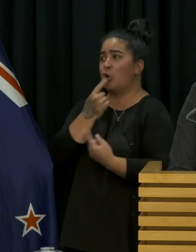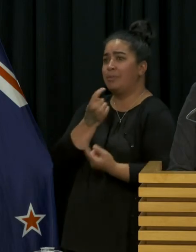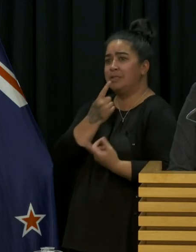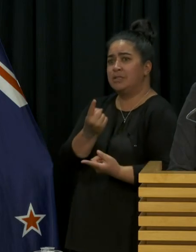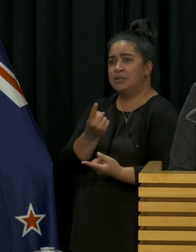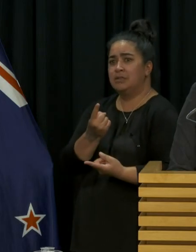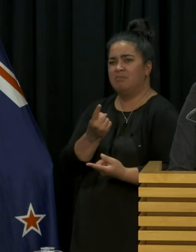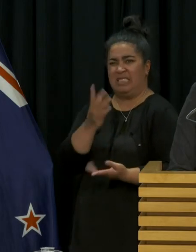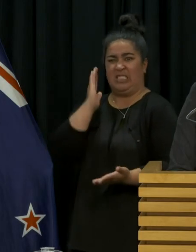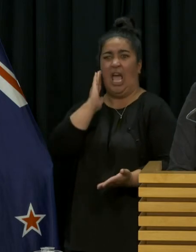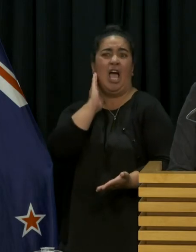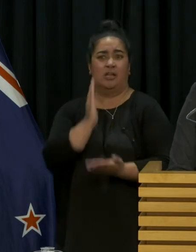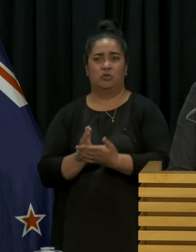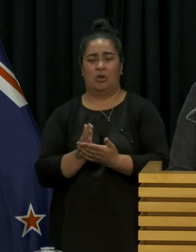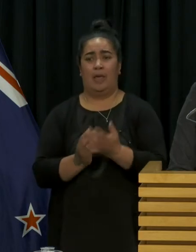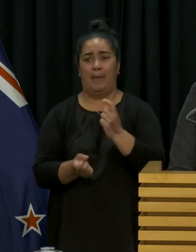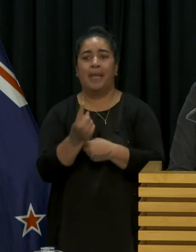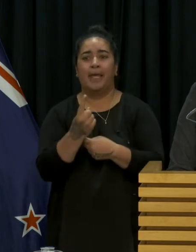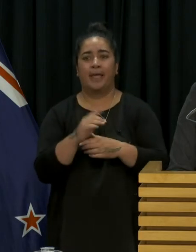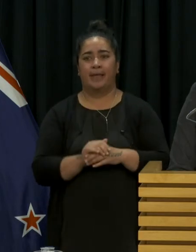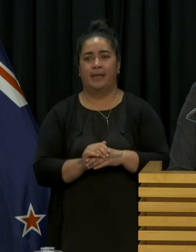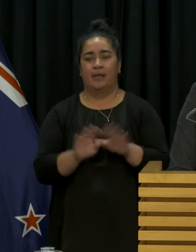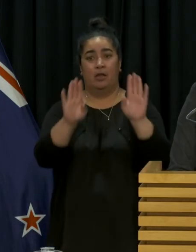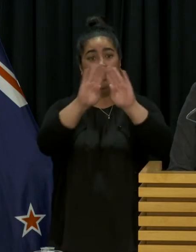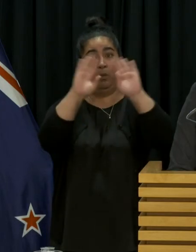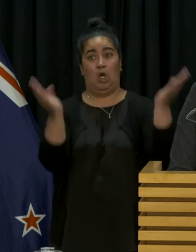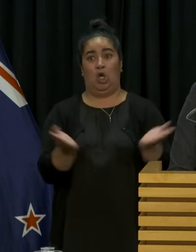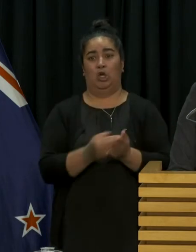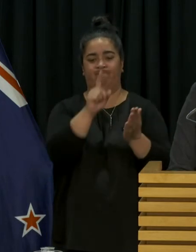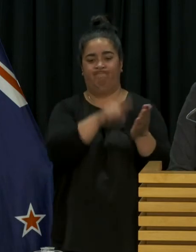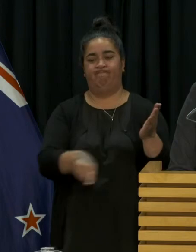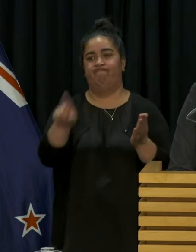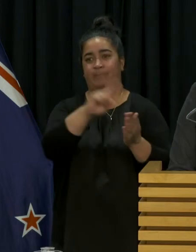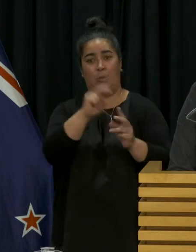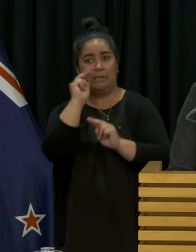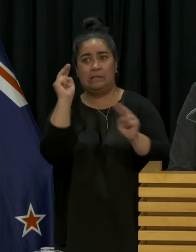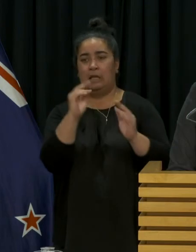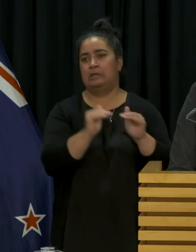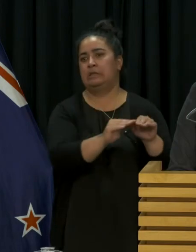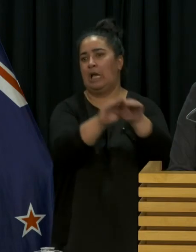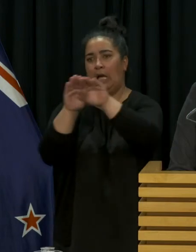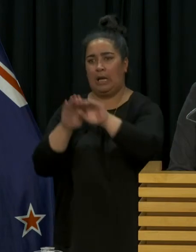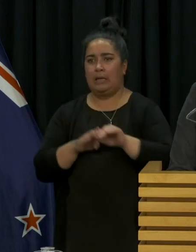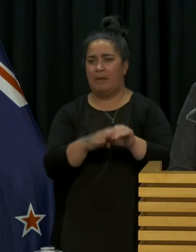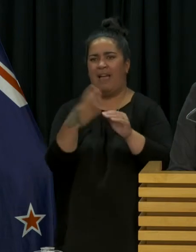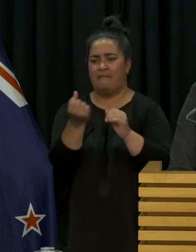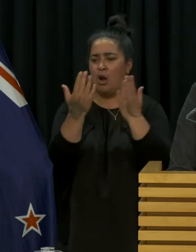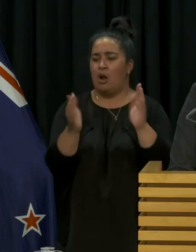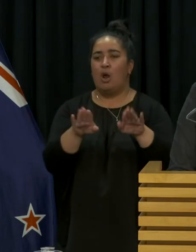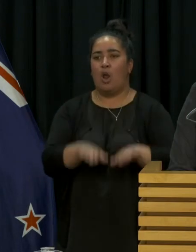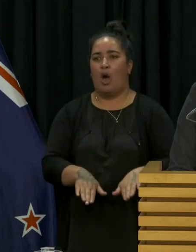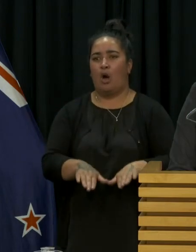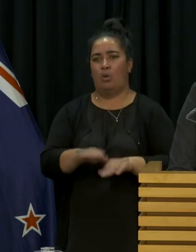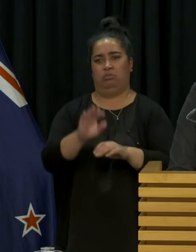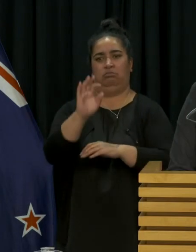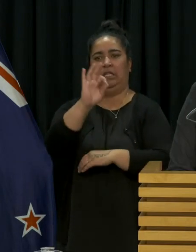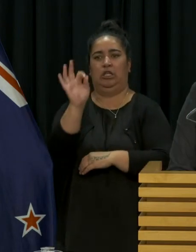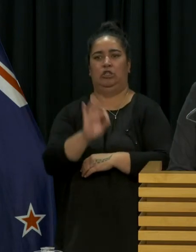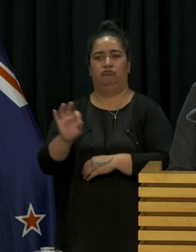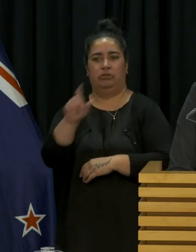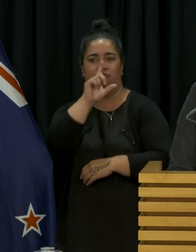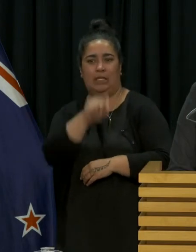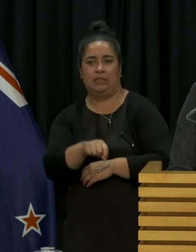it's the global reality. We're globally seeing extraordinarily low interest rates. But we have to keep in mind